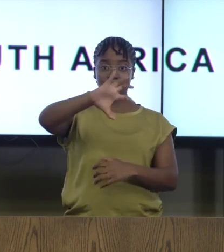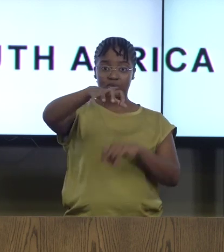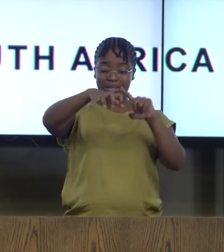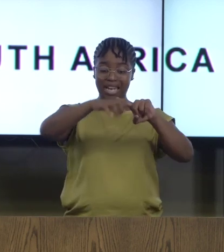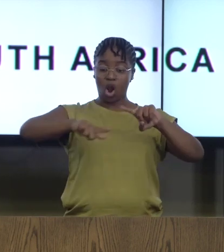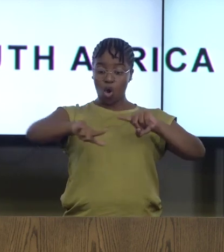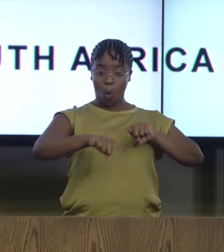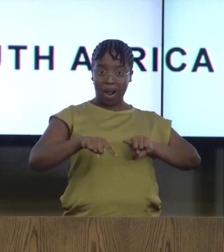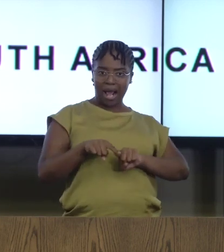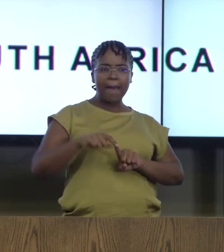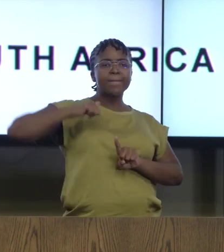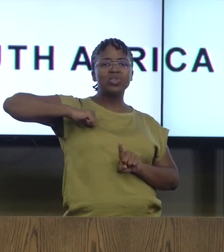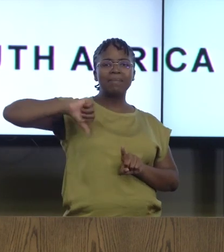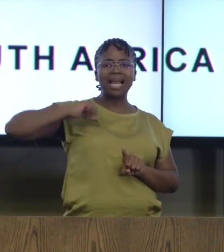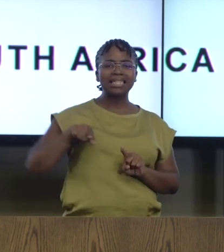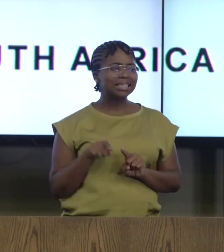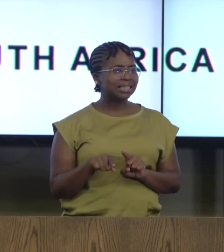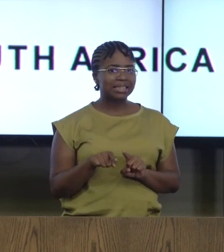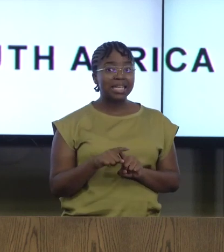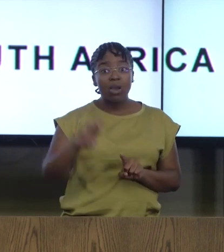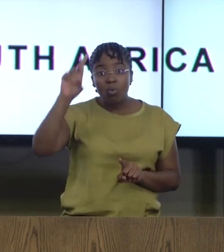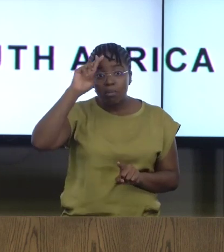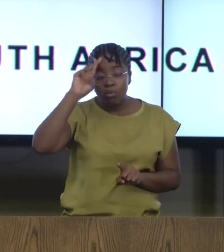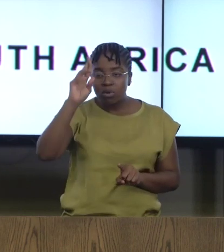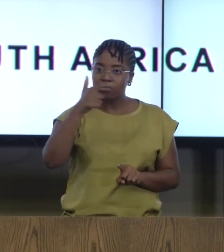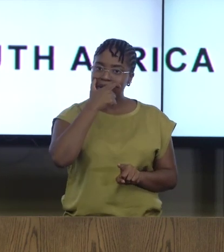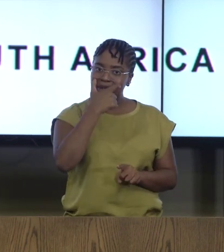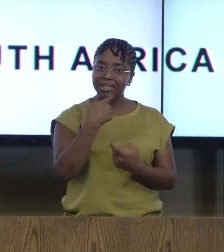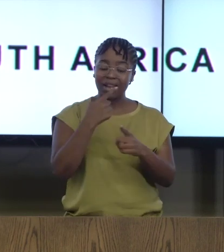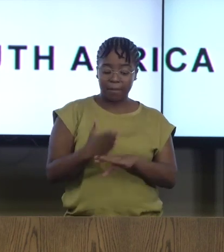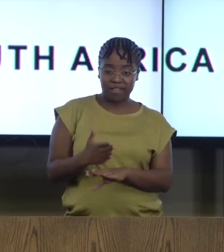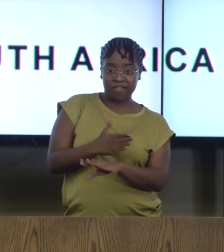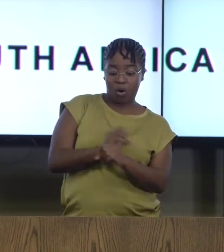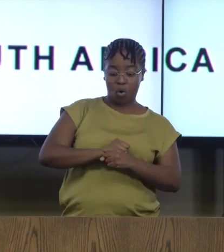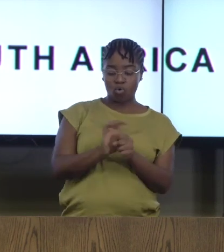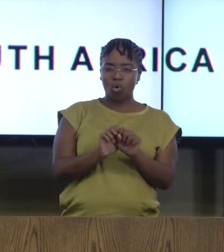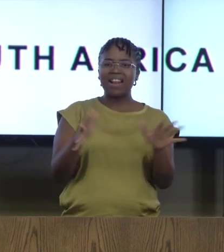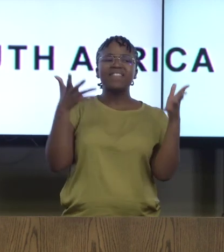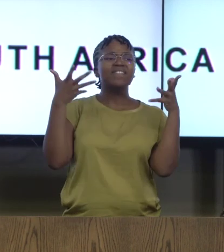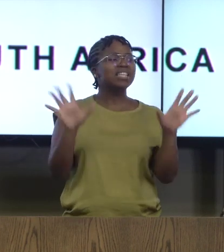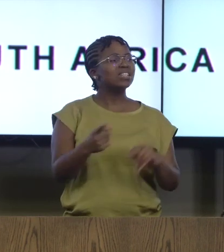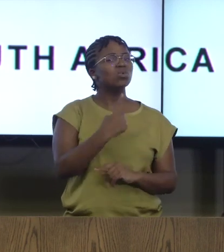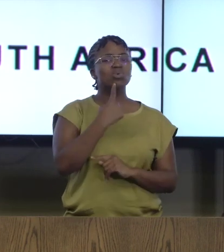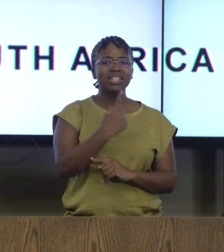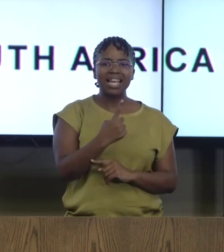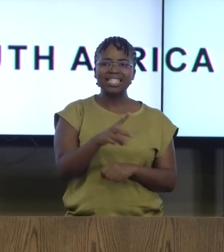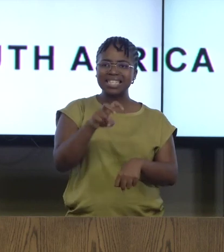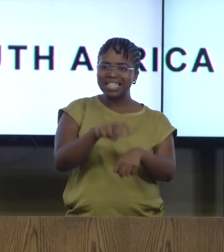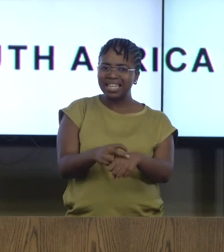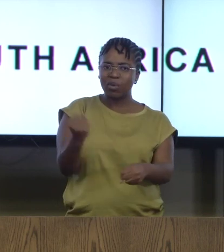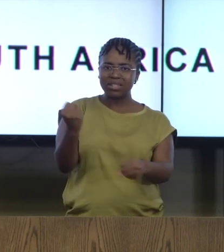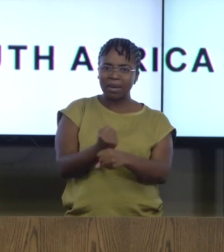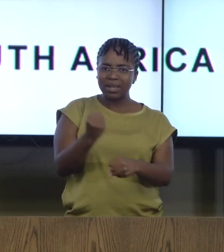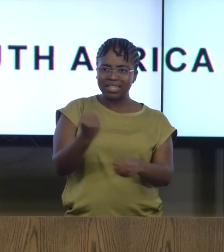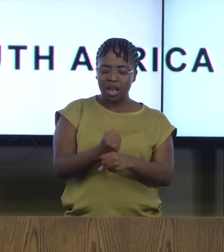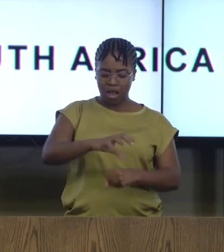because remember that the president had asked us, even before the coronavirus, he had said to us, let us work at